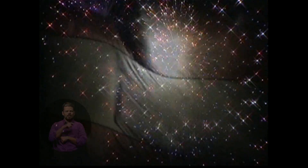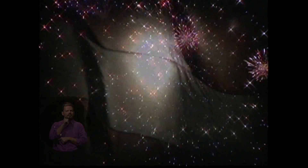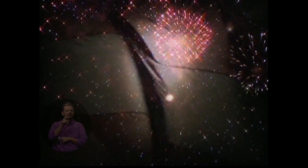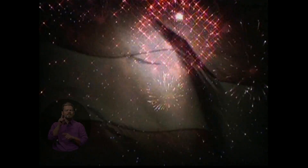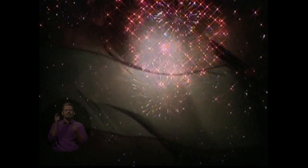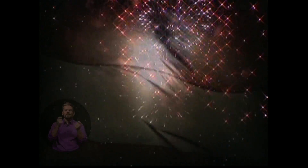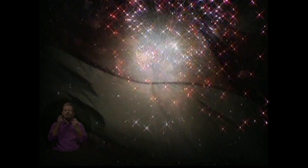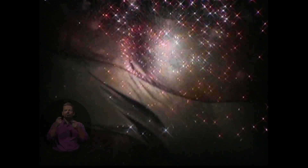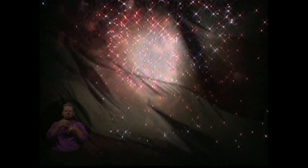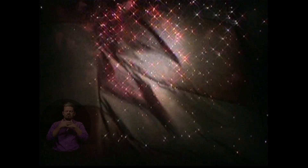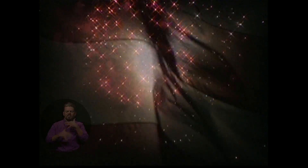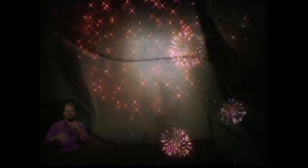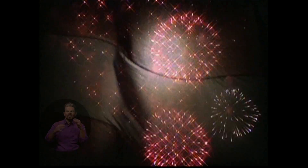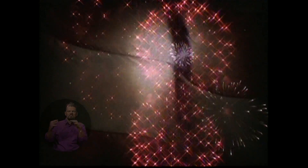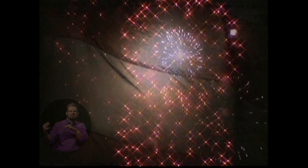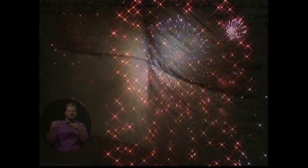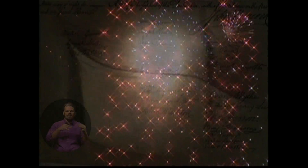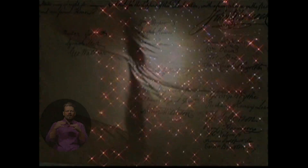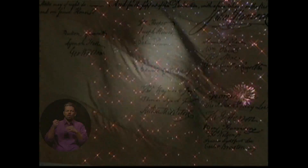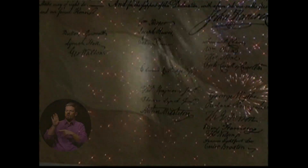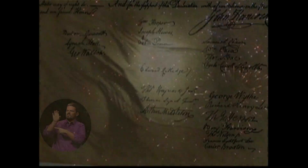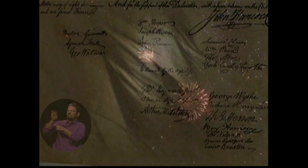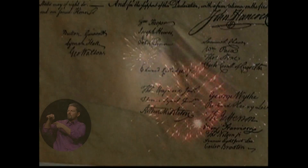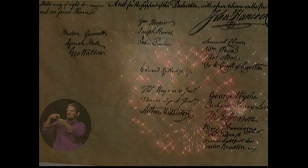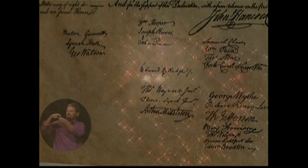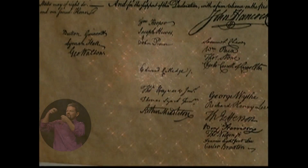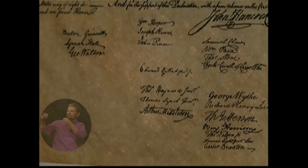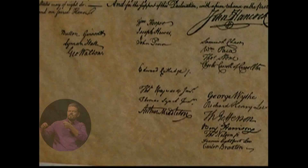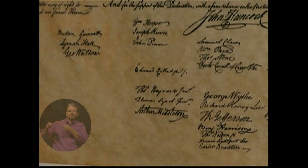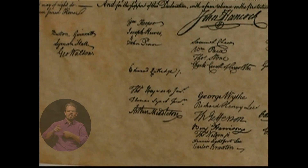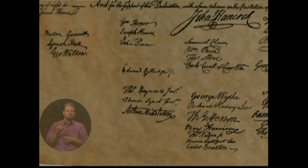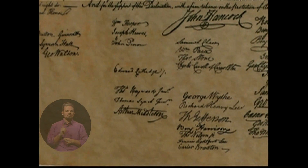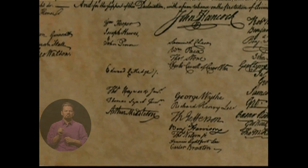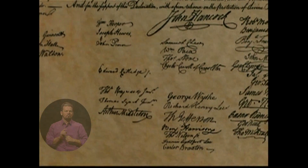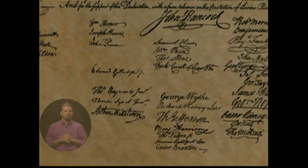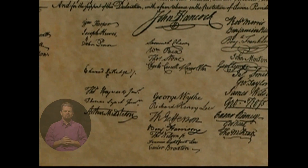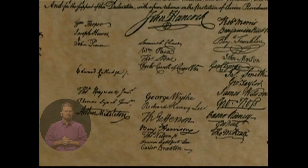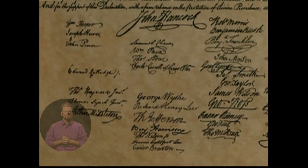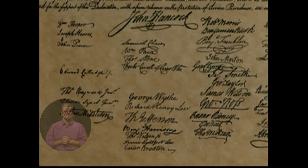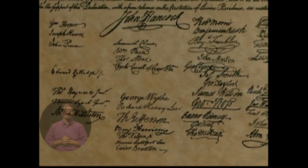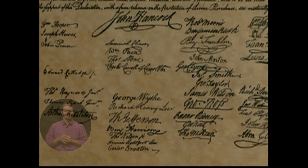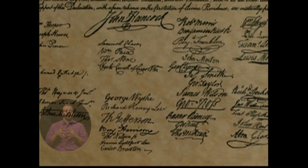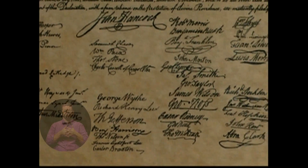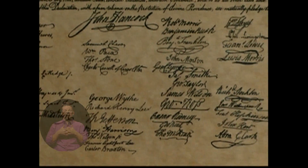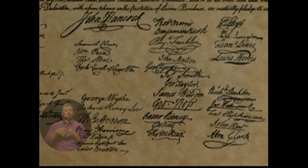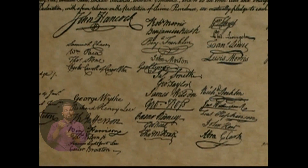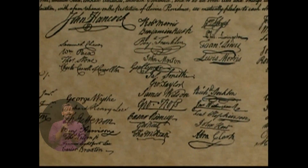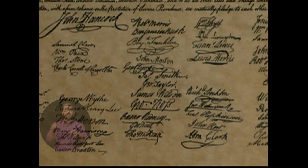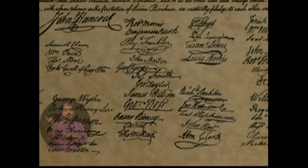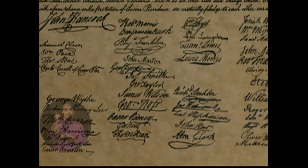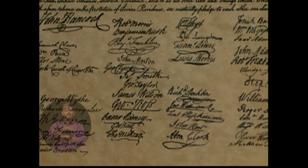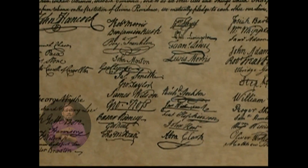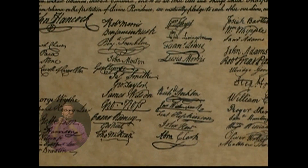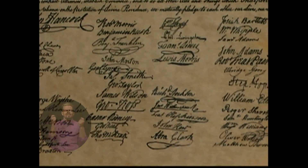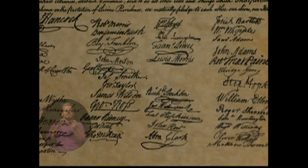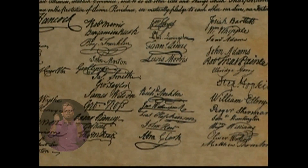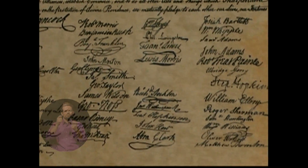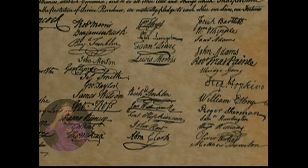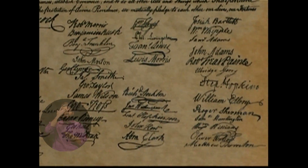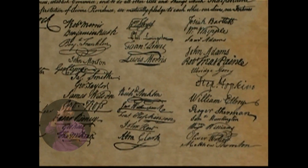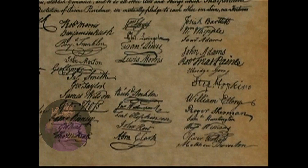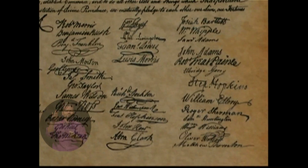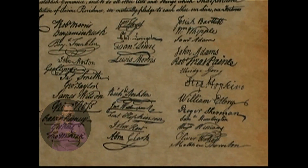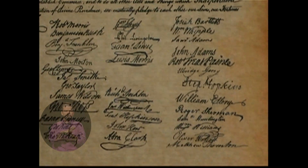battle or the overthrow of a malevolent dictator or monarch. The American Independence Day celebrates an